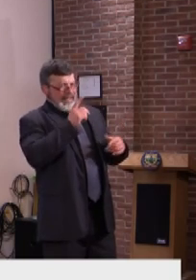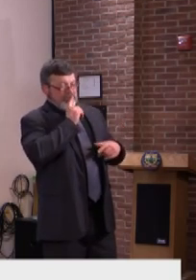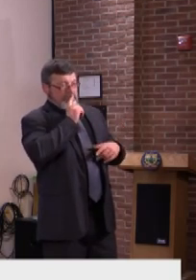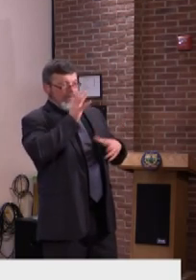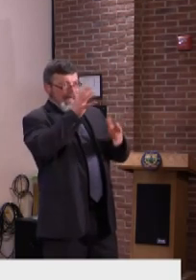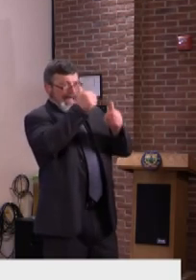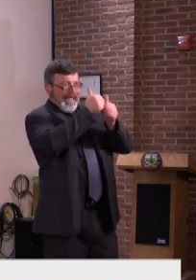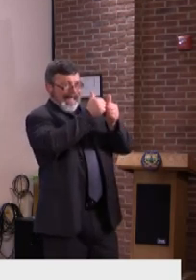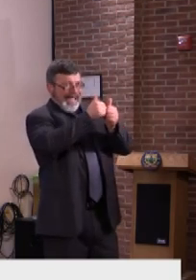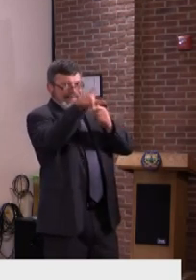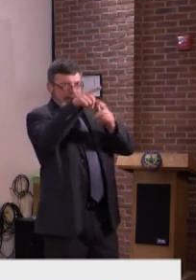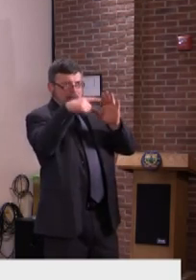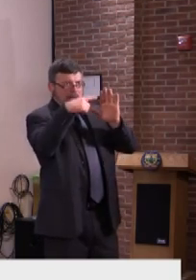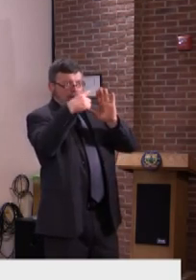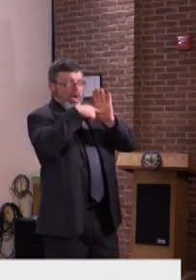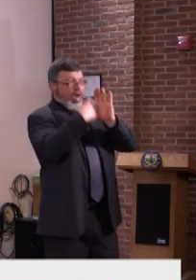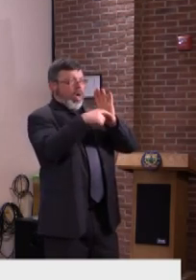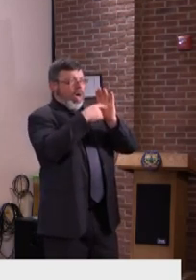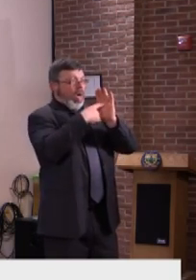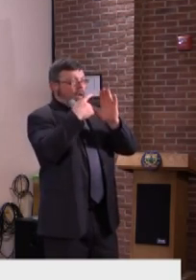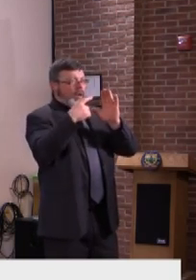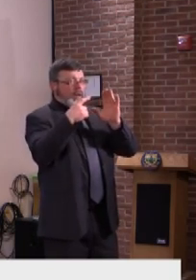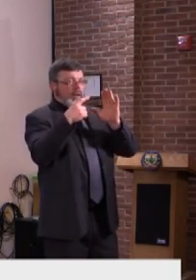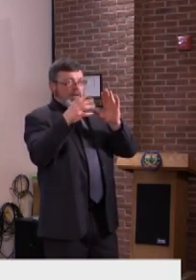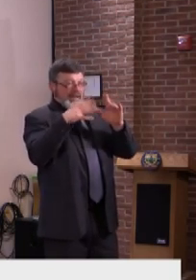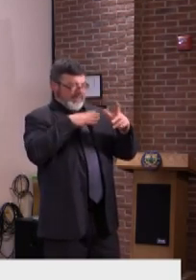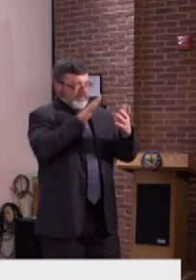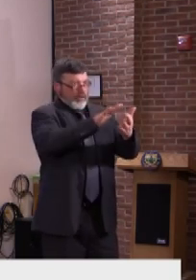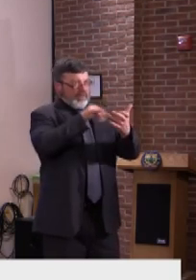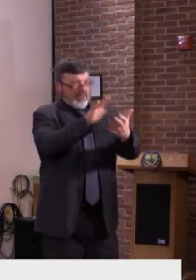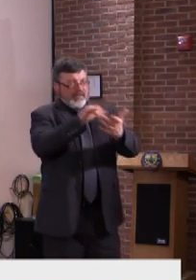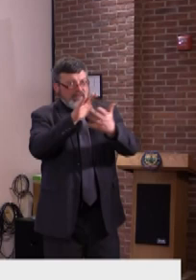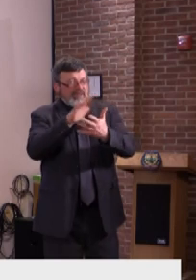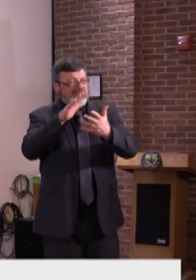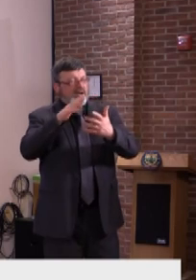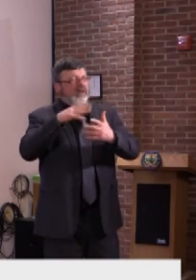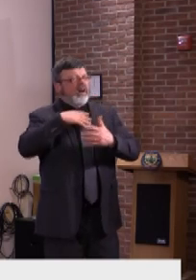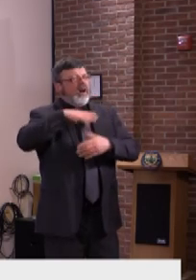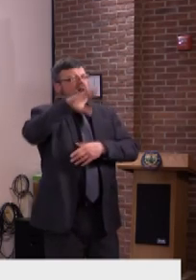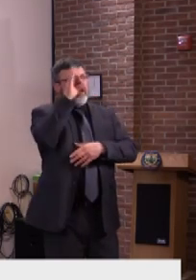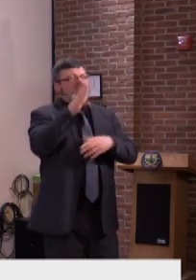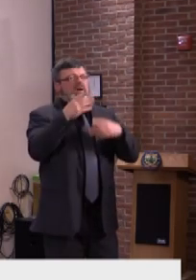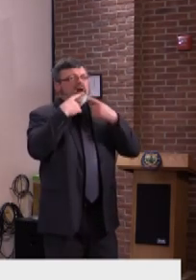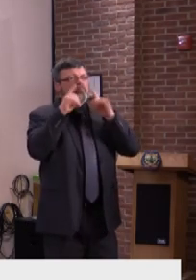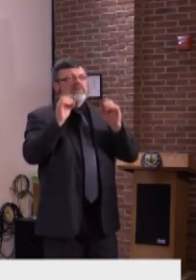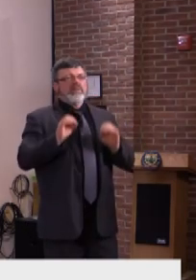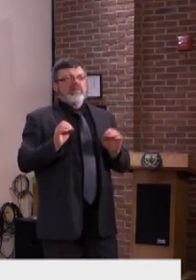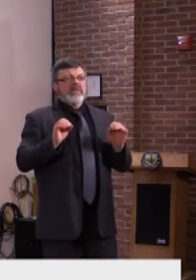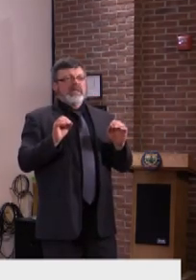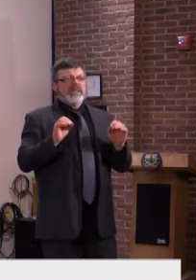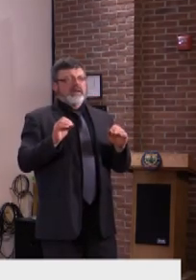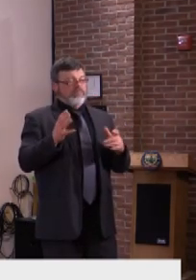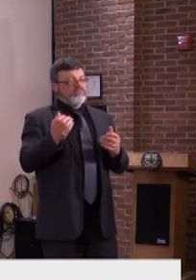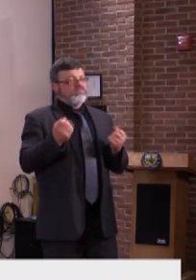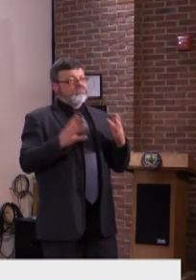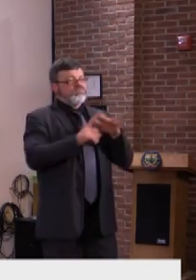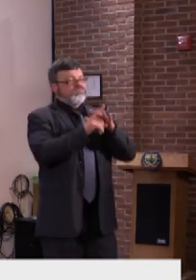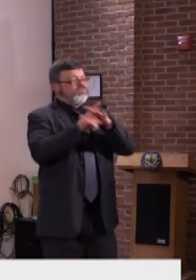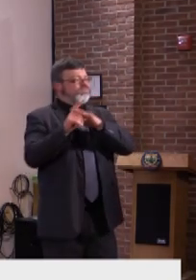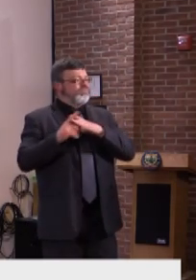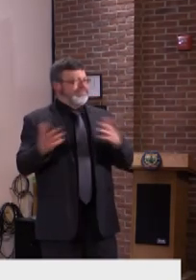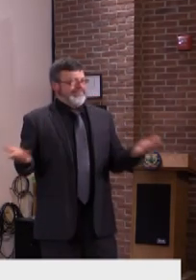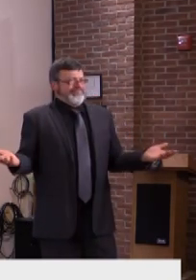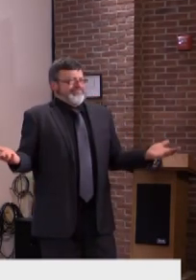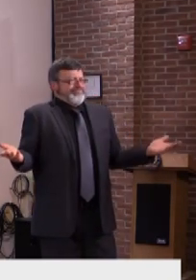road of any sort yeah i mean of any subject so it doesn't